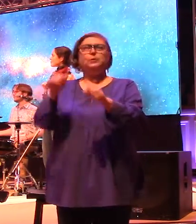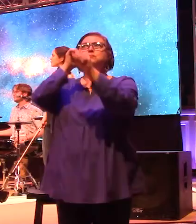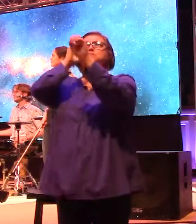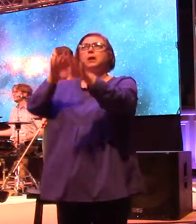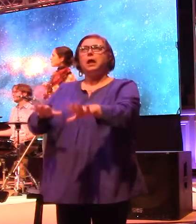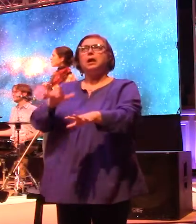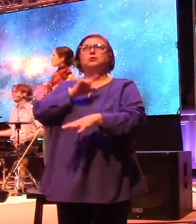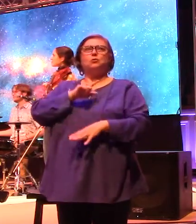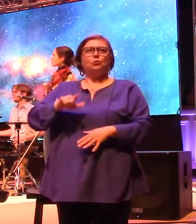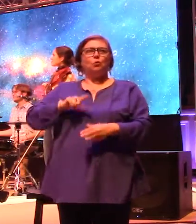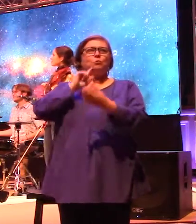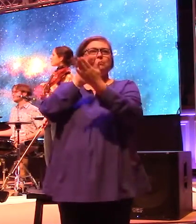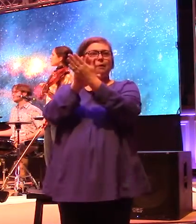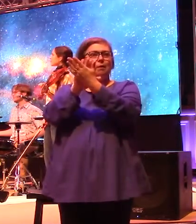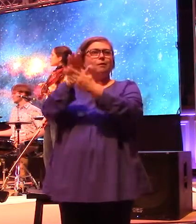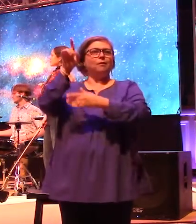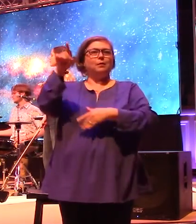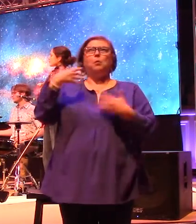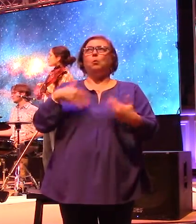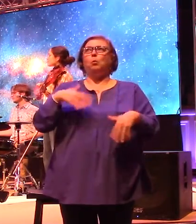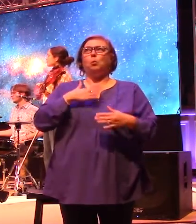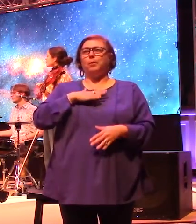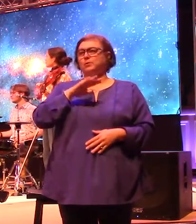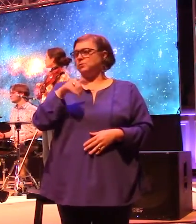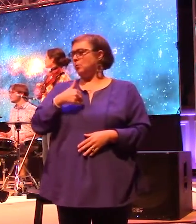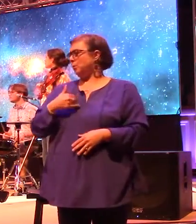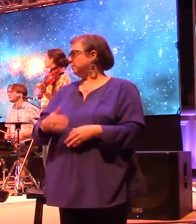Lord, oh my soul. You sing with us.